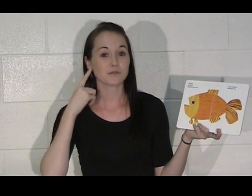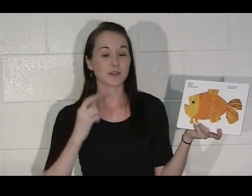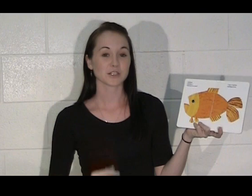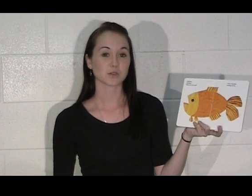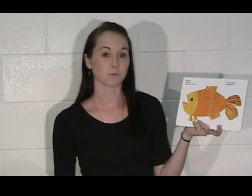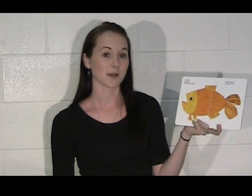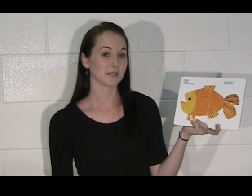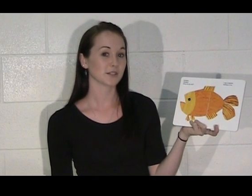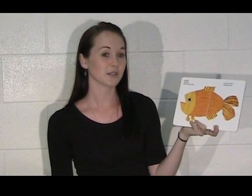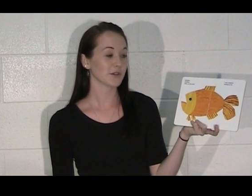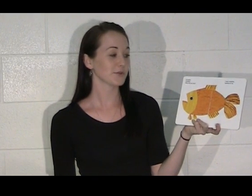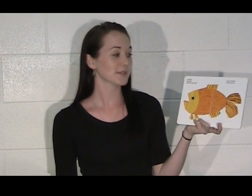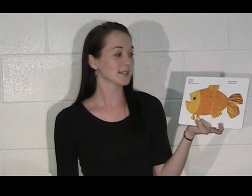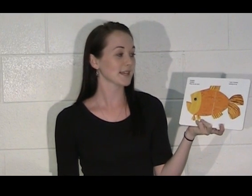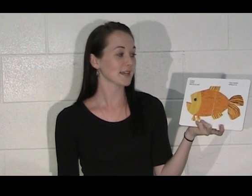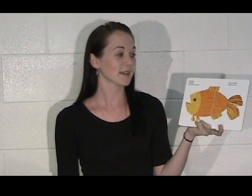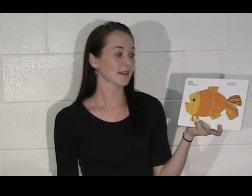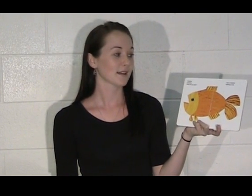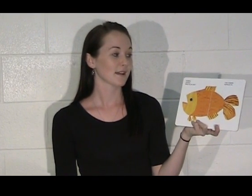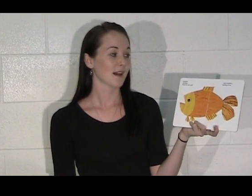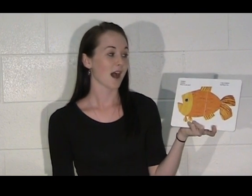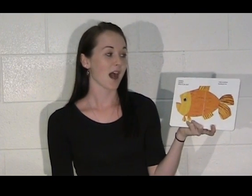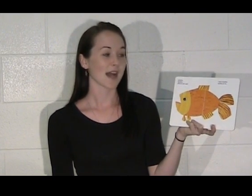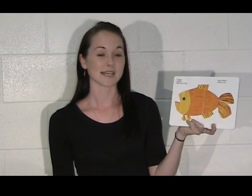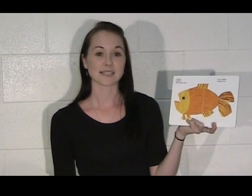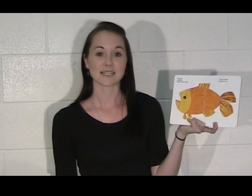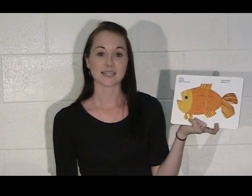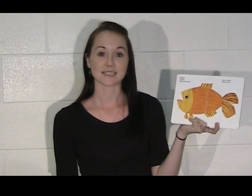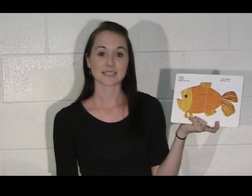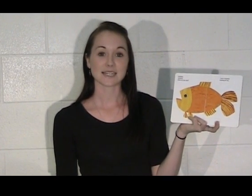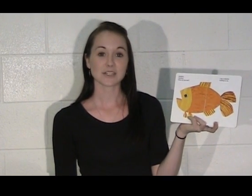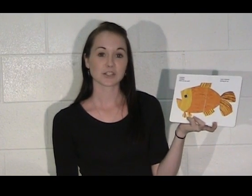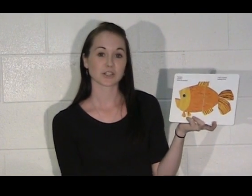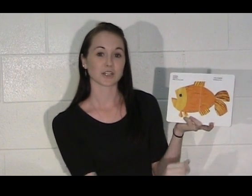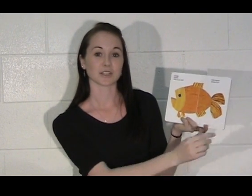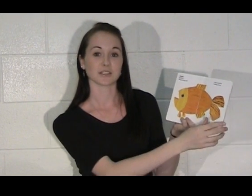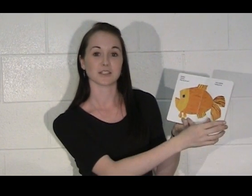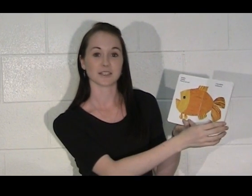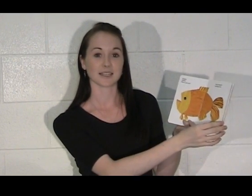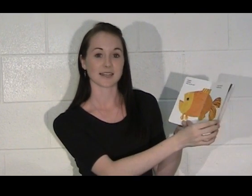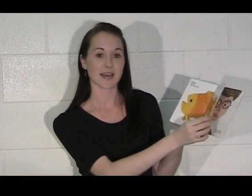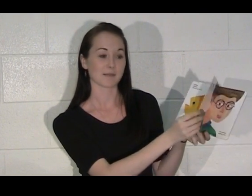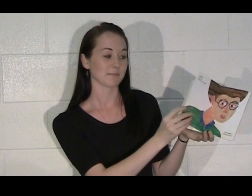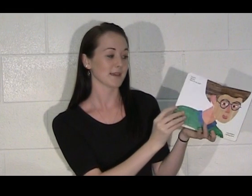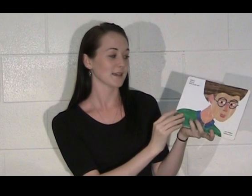Goldfish, what do you see? I see a teacher looking at me.